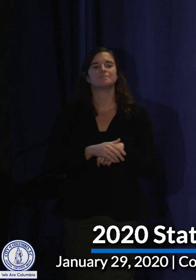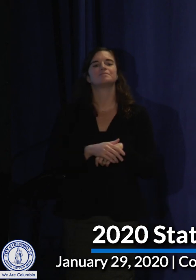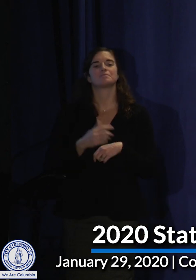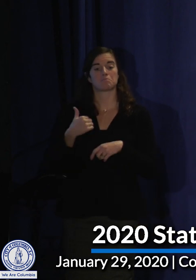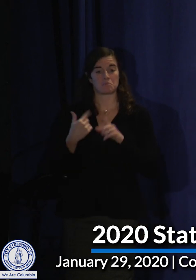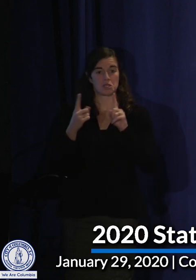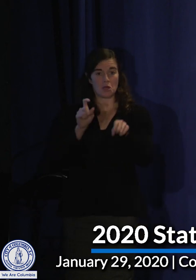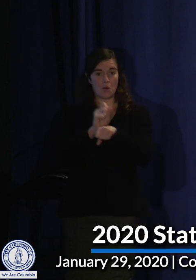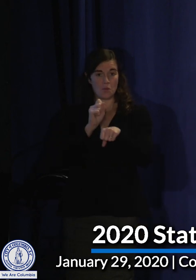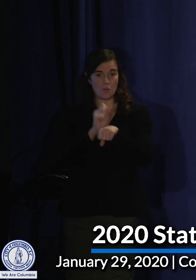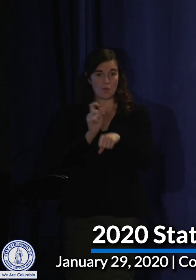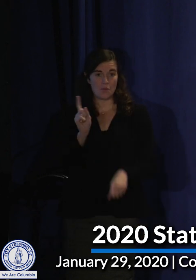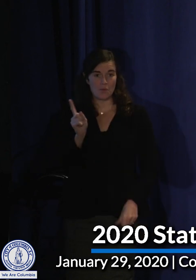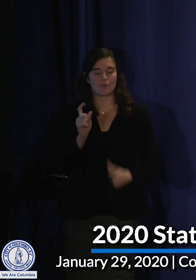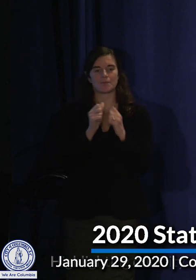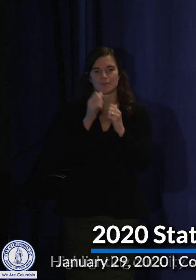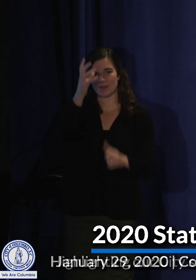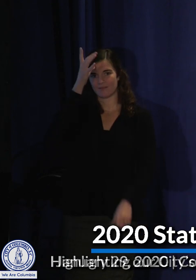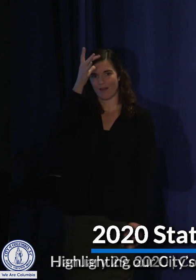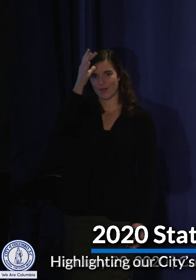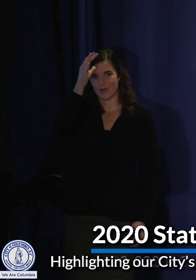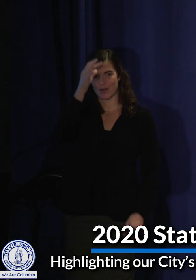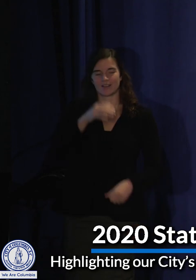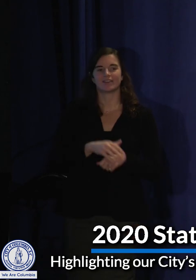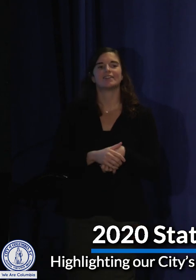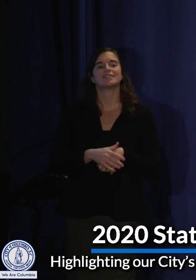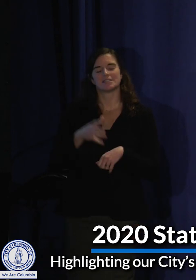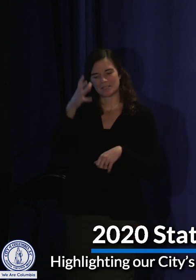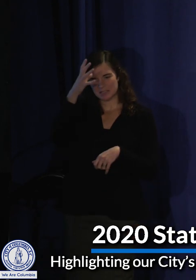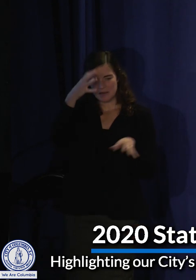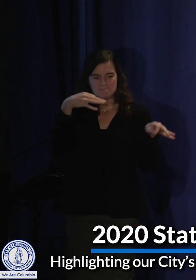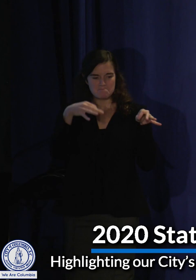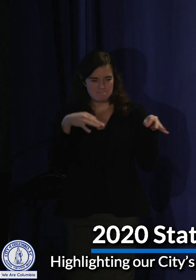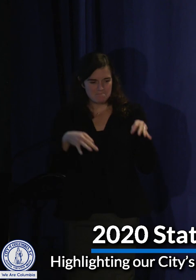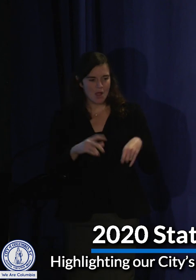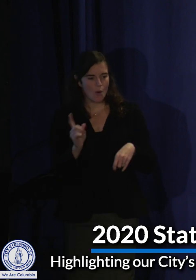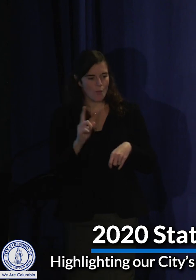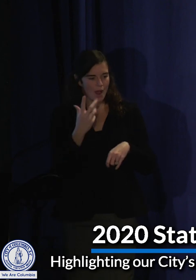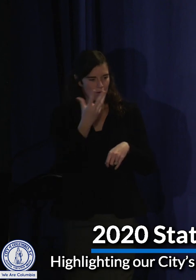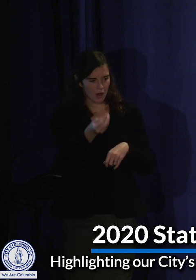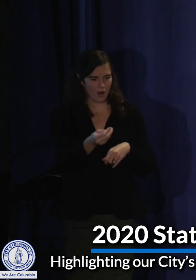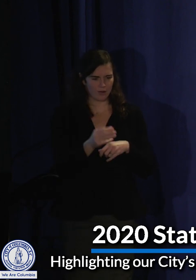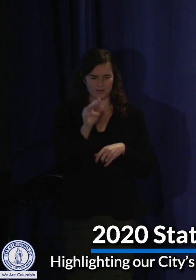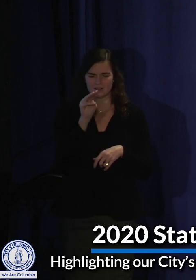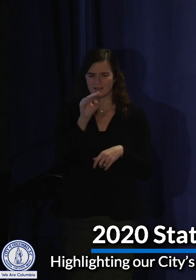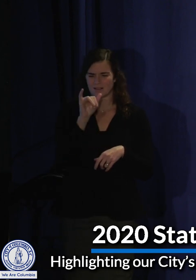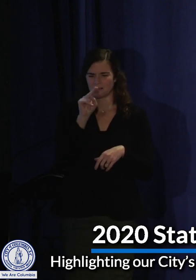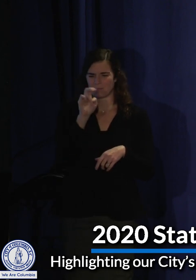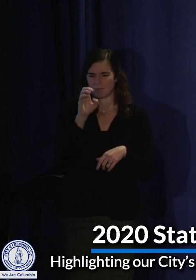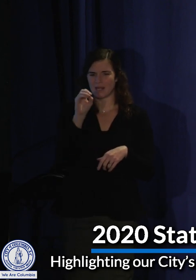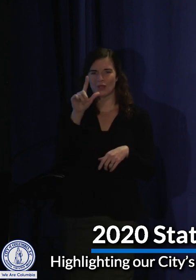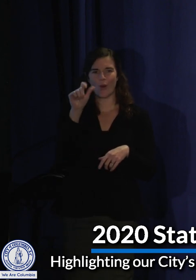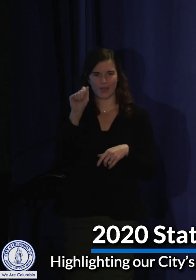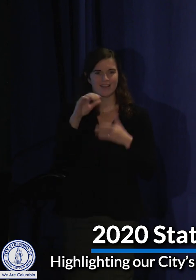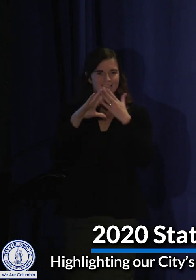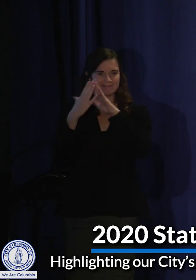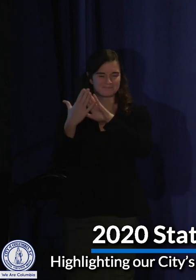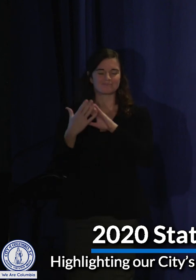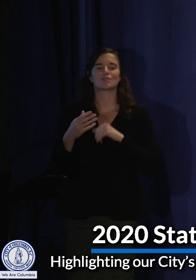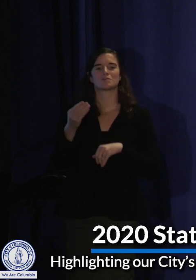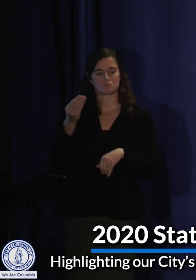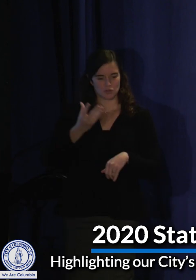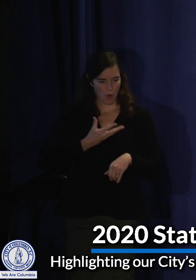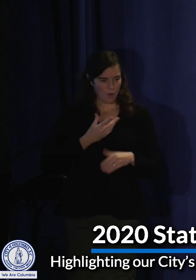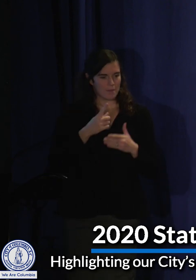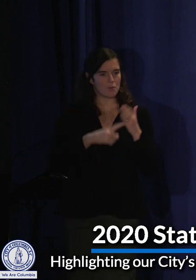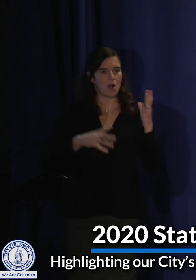father. He told me what to wear. We were going to the job site somewhere in Mineola or thereabouts. He told me what